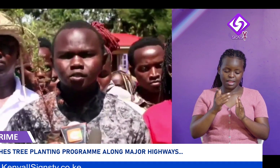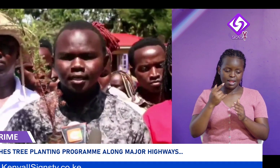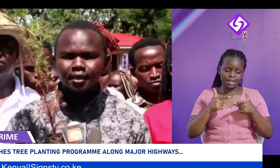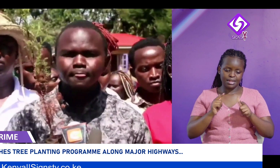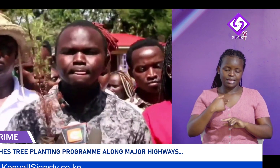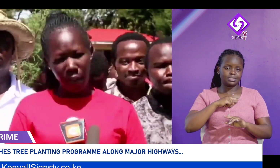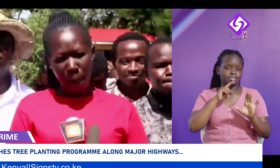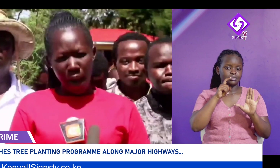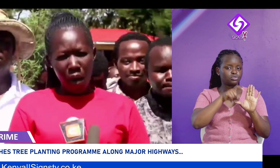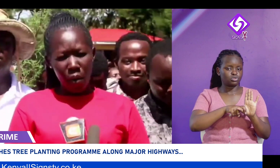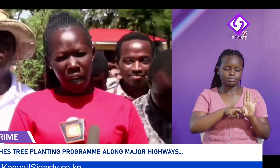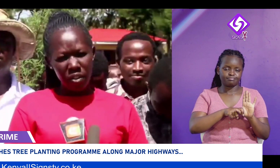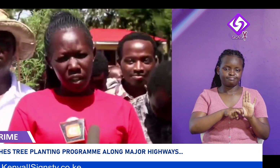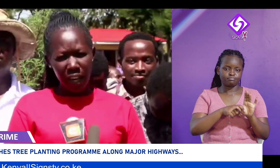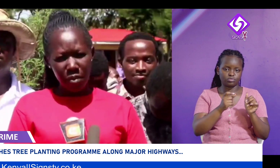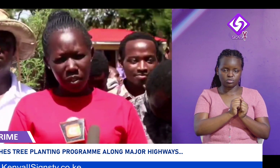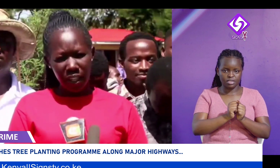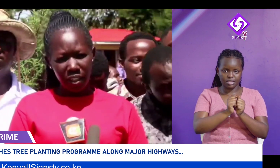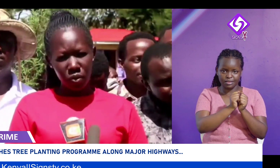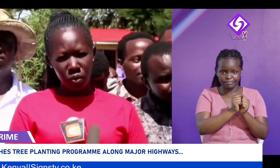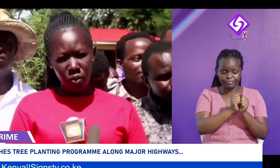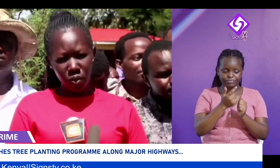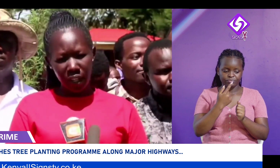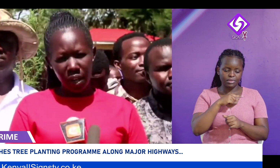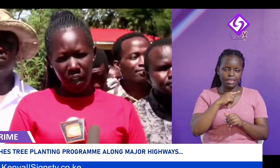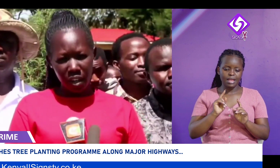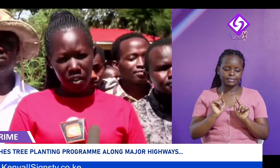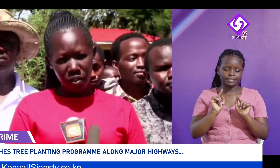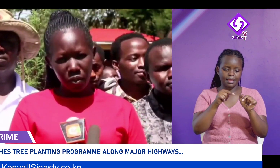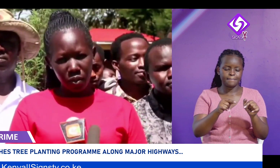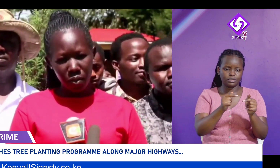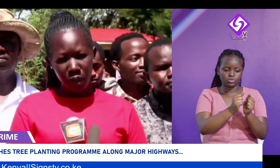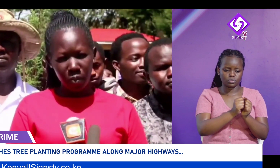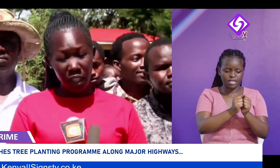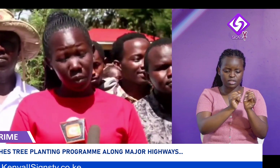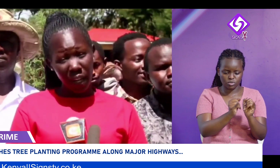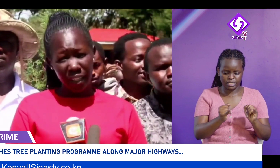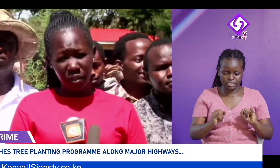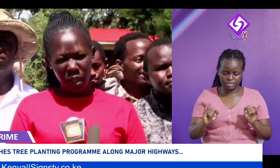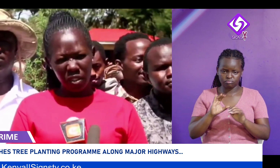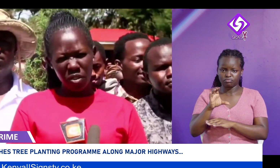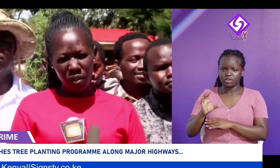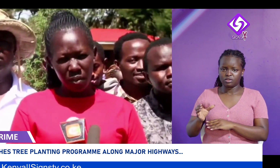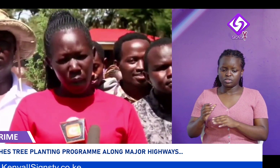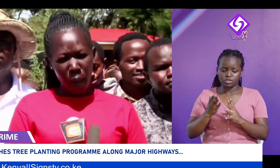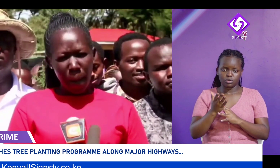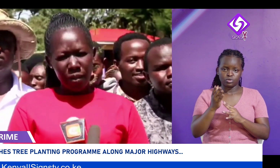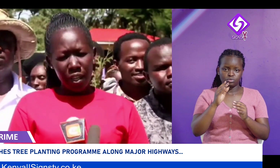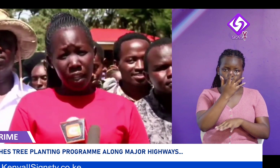together. We are not only coming together to clean our county through tree planting, but also celebrating